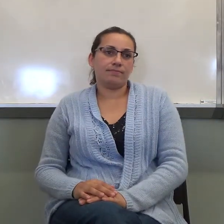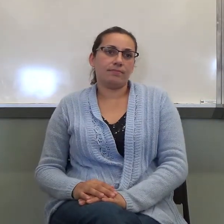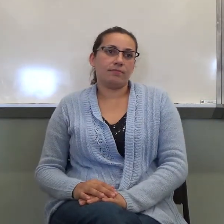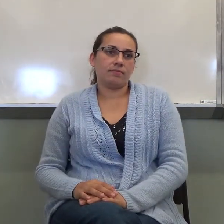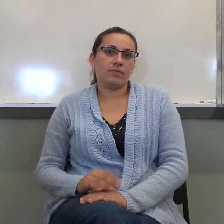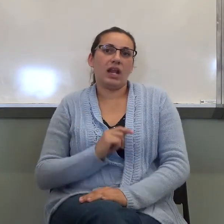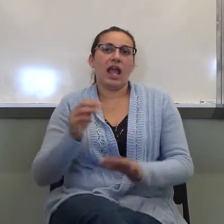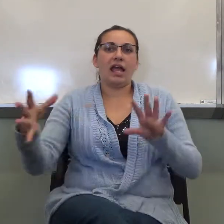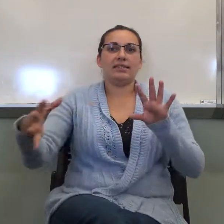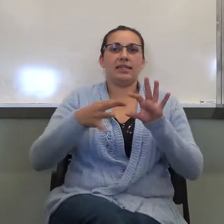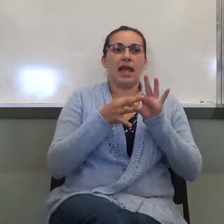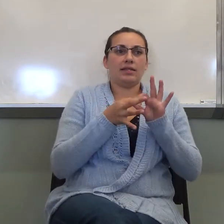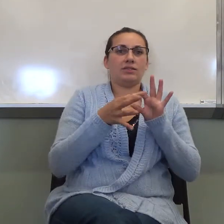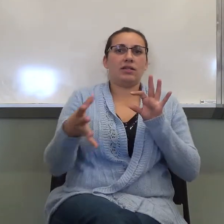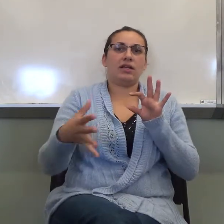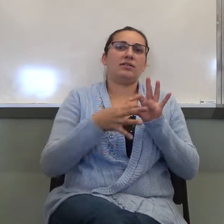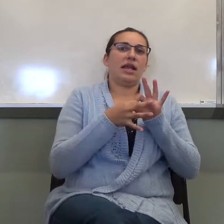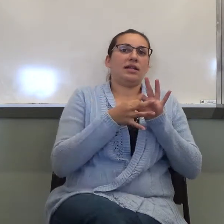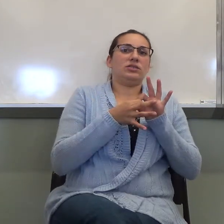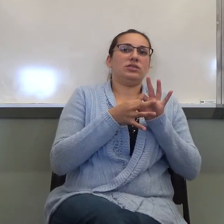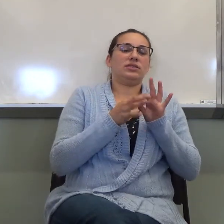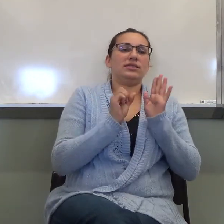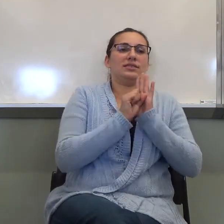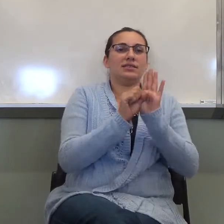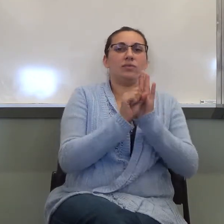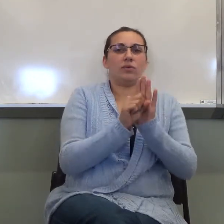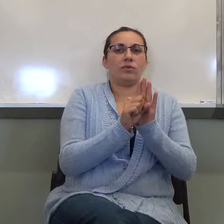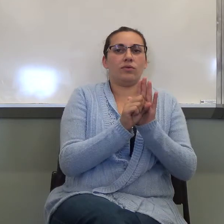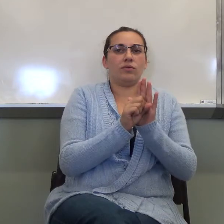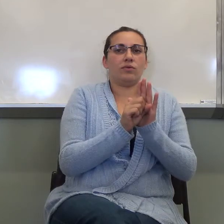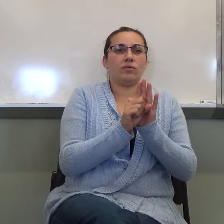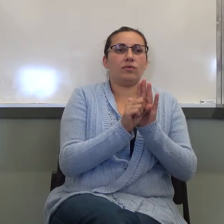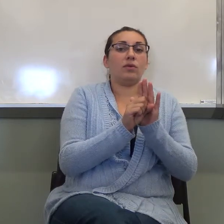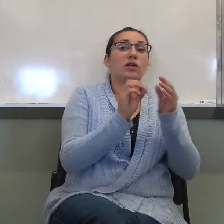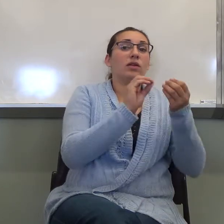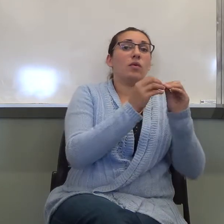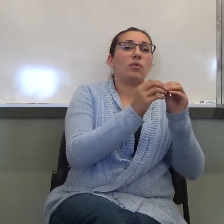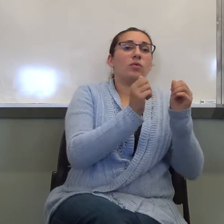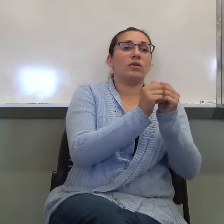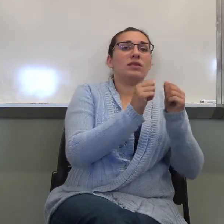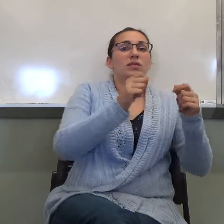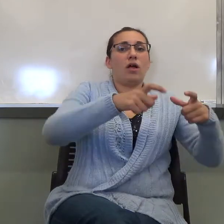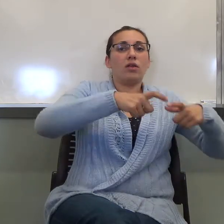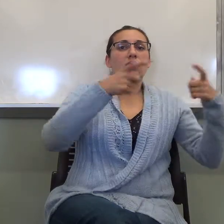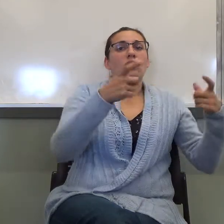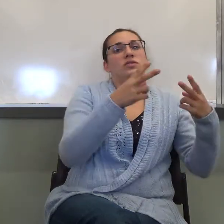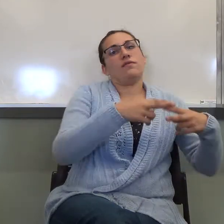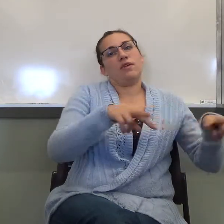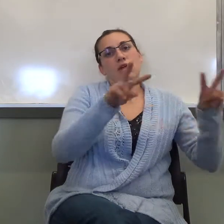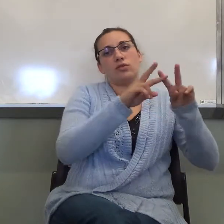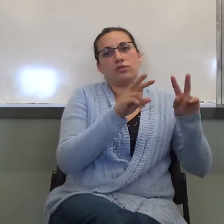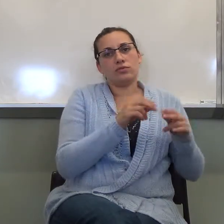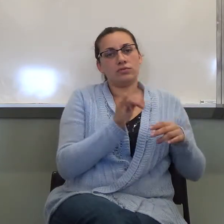sign of the number with the larger absolute value. This one is the dominant